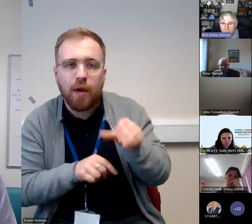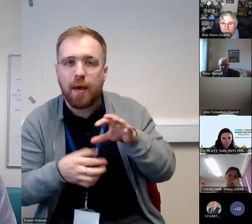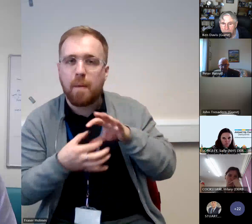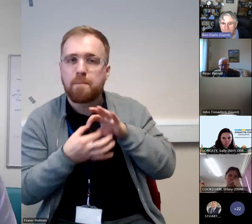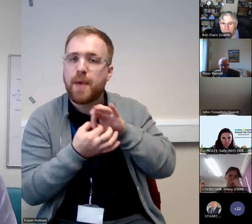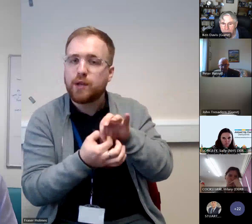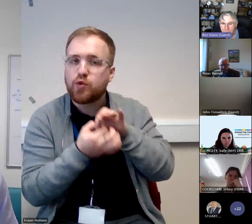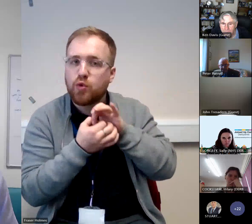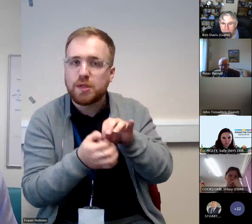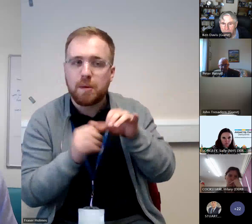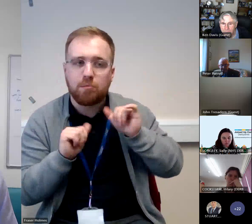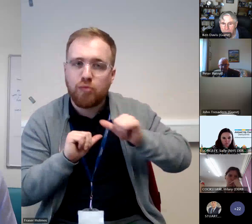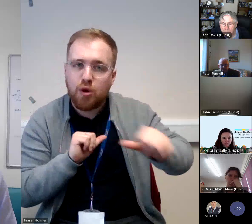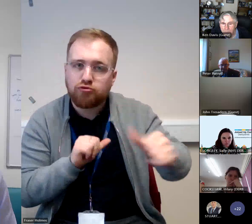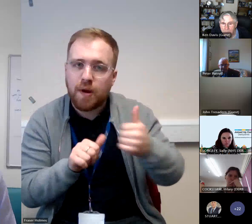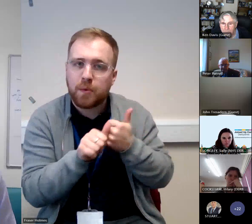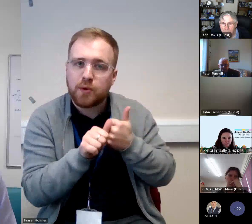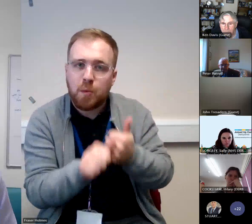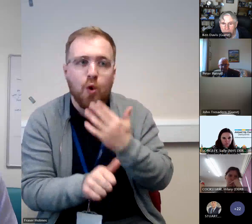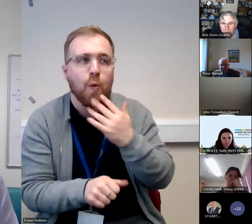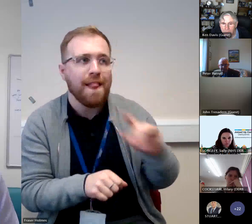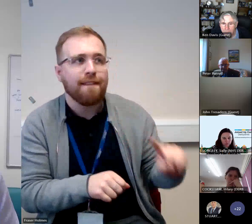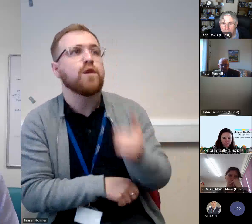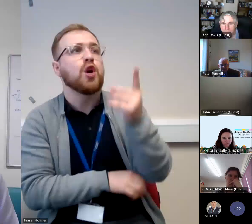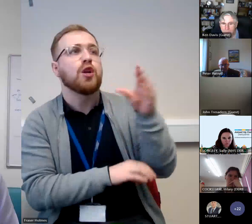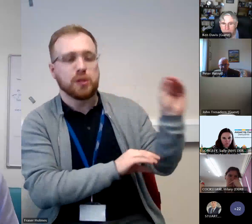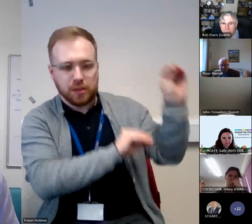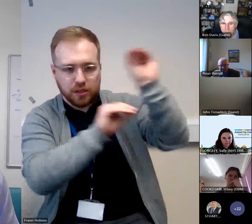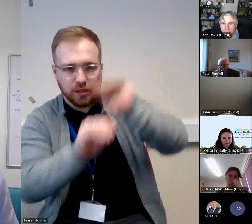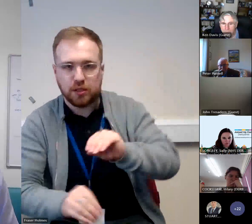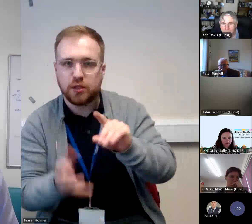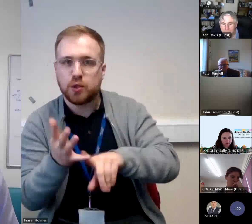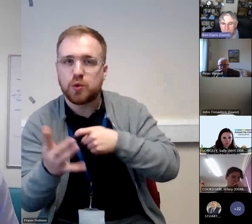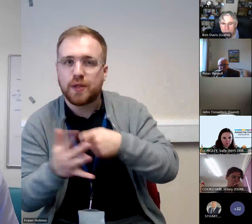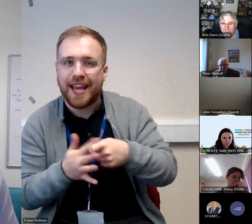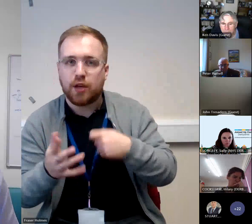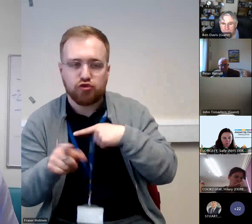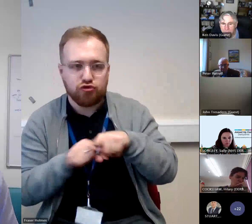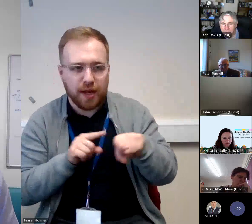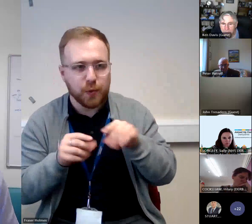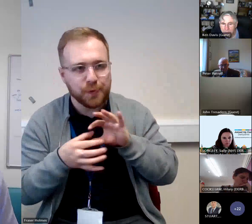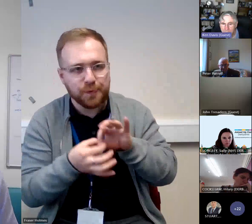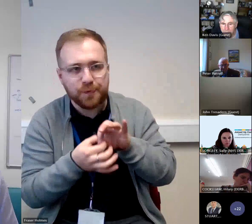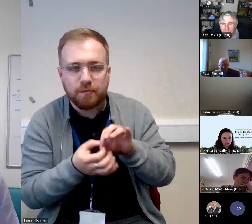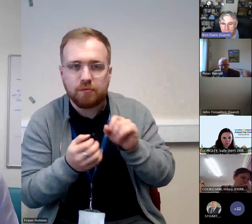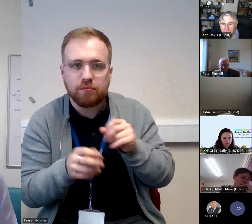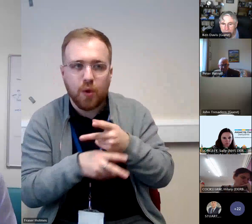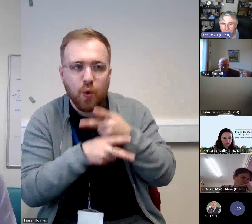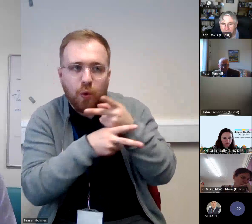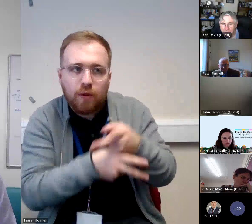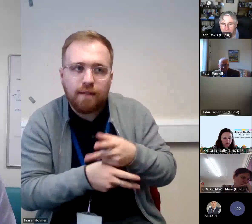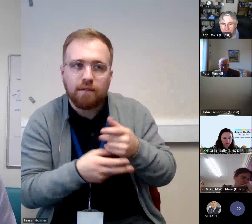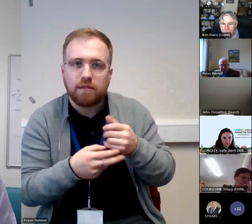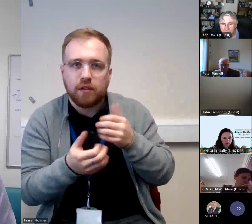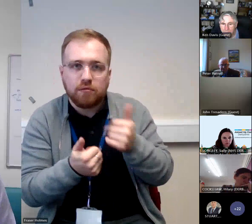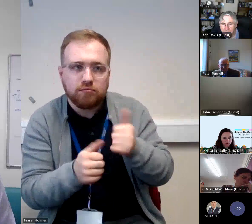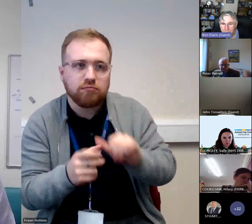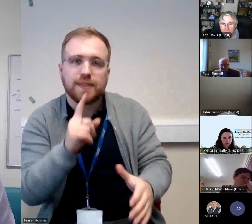and support program when they come over to ensure that they're well looked after and really